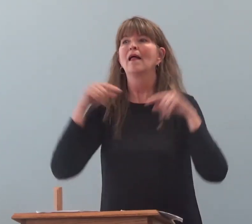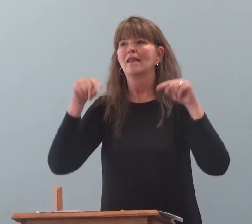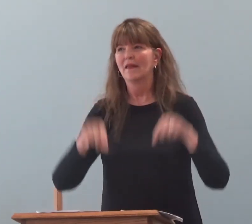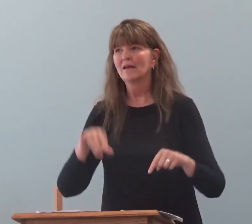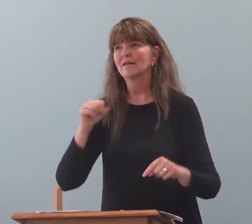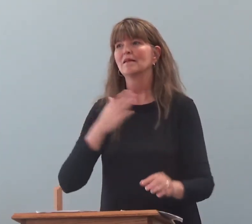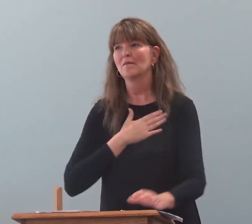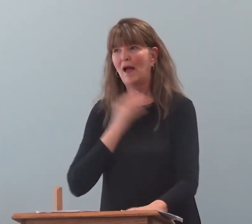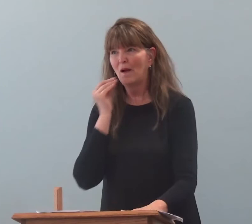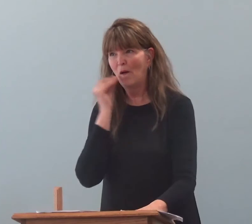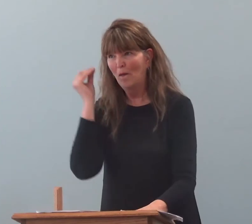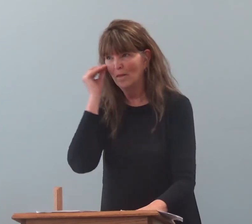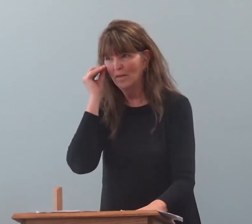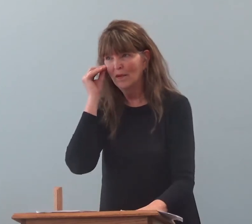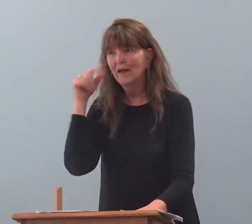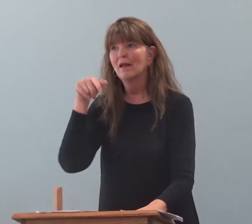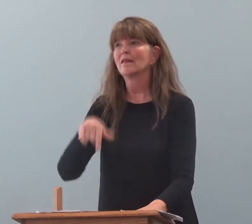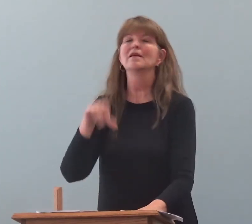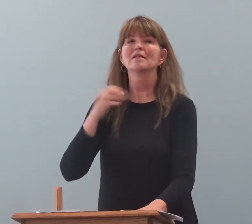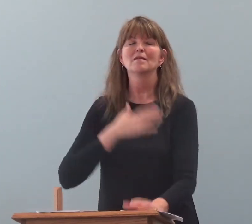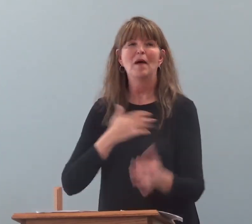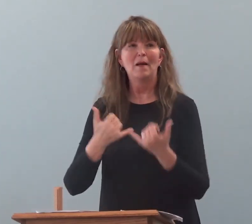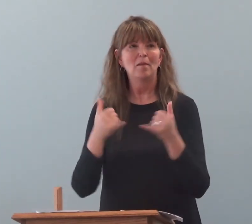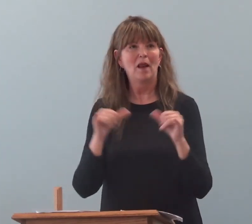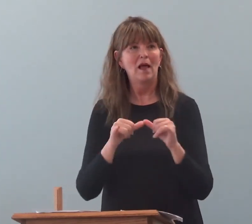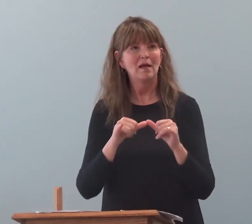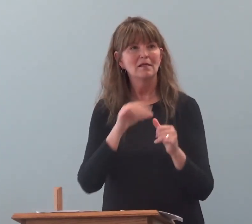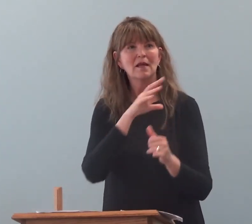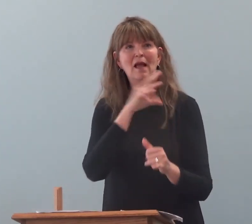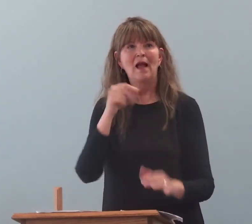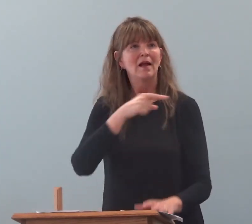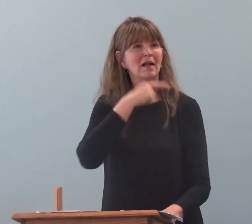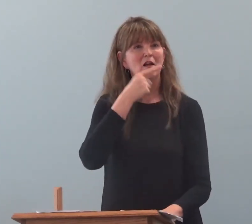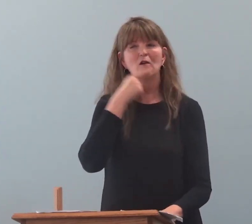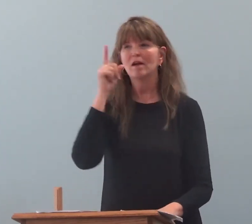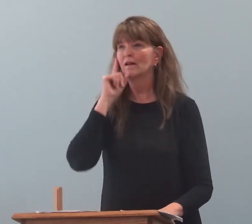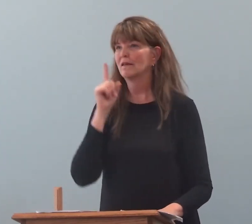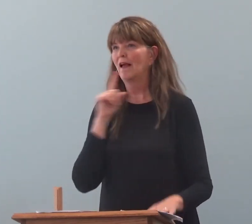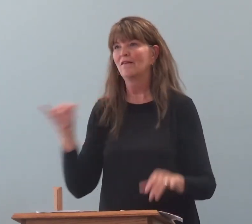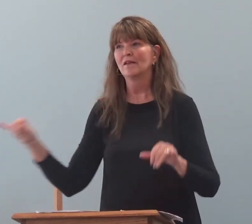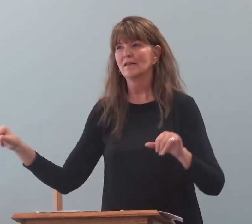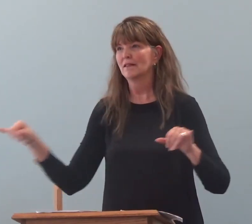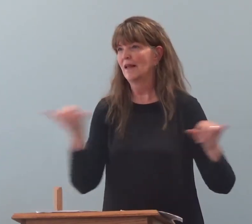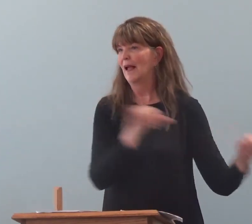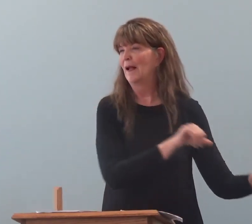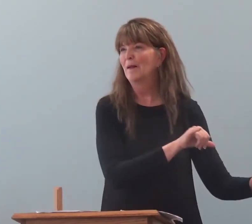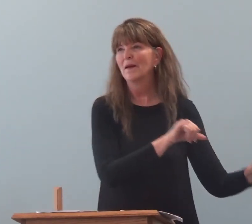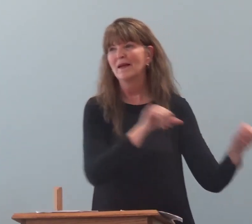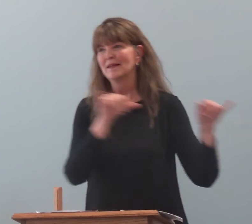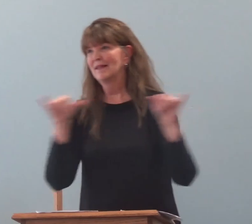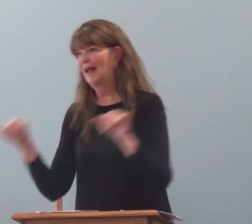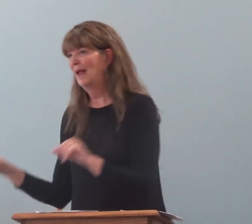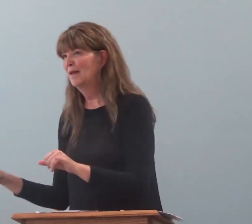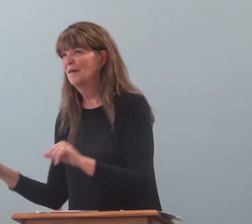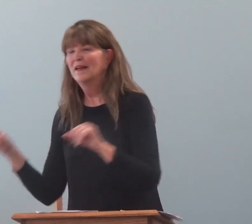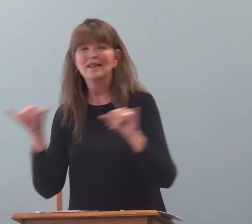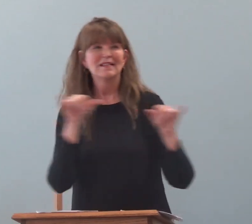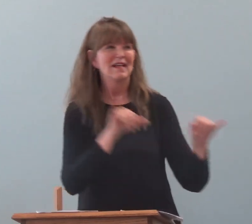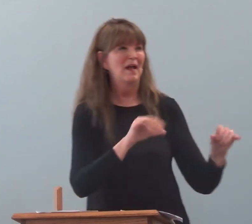years ago. And then I knew, oh, this is my home. This is my place. And I